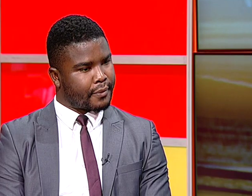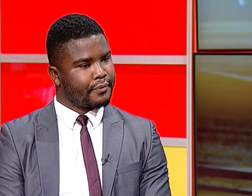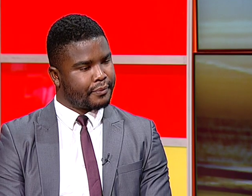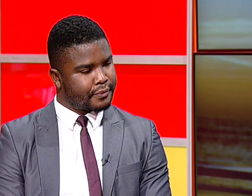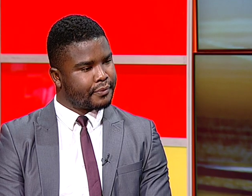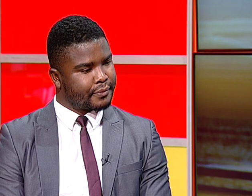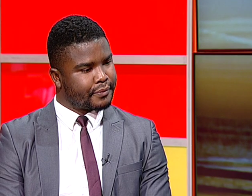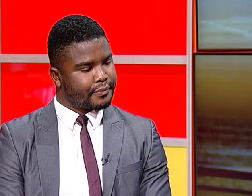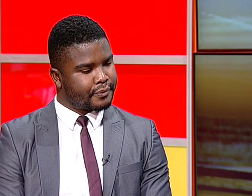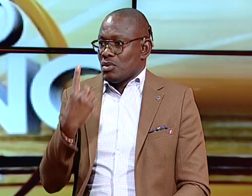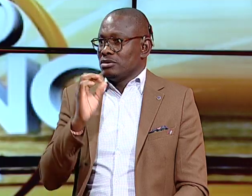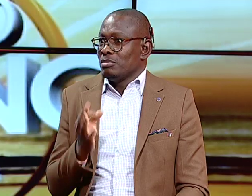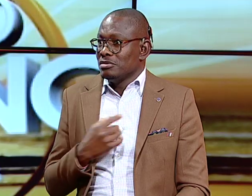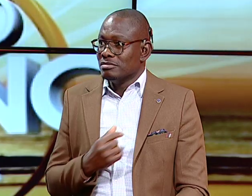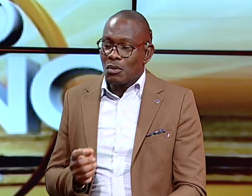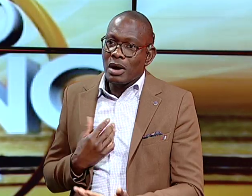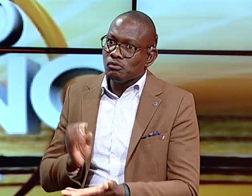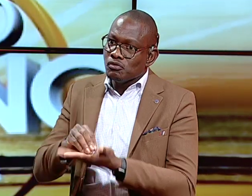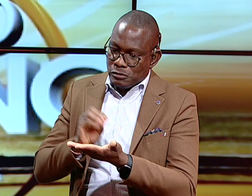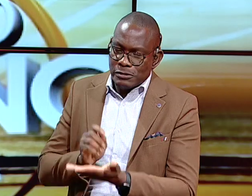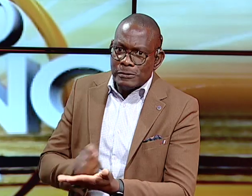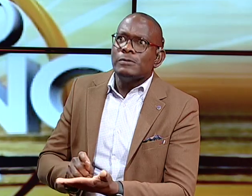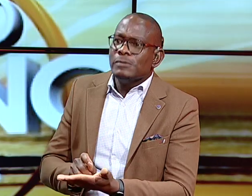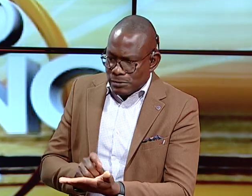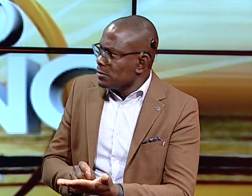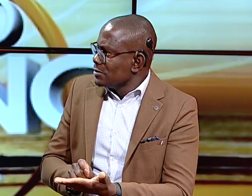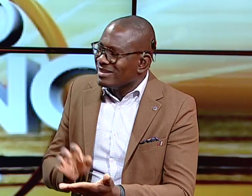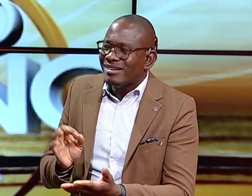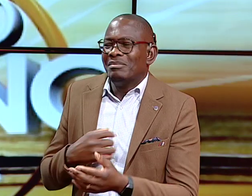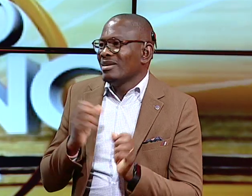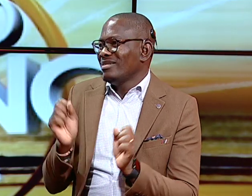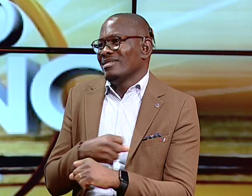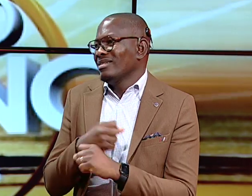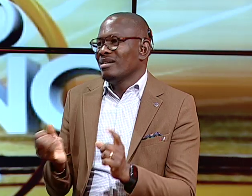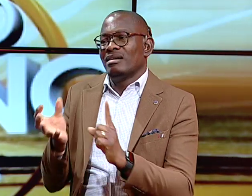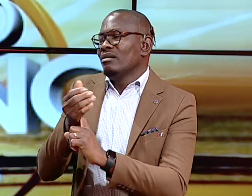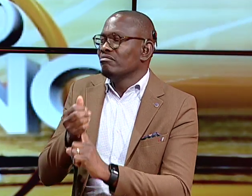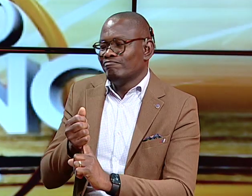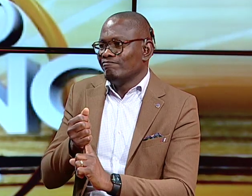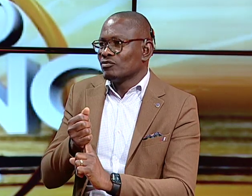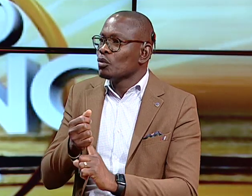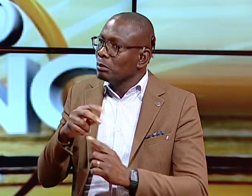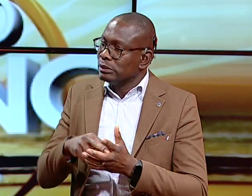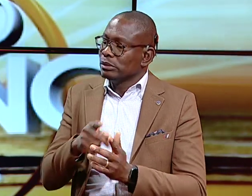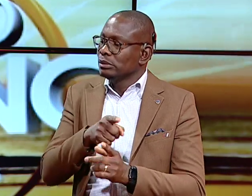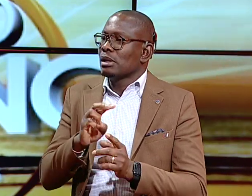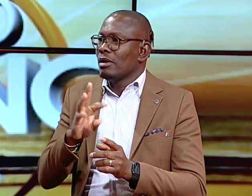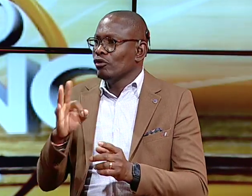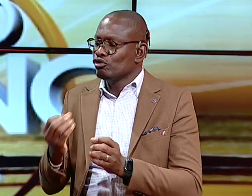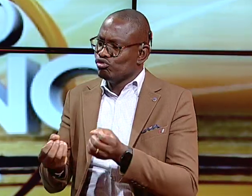or so deaf students can't just look at the lecturer all the time and